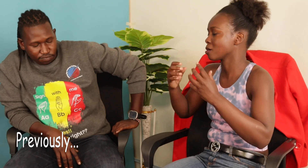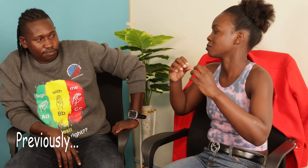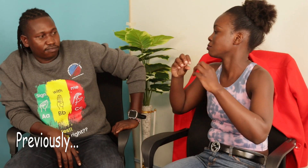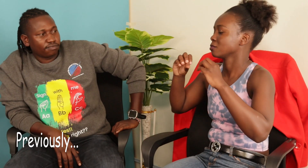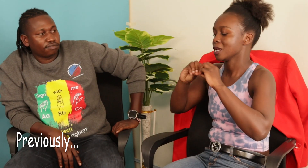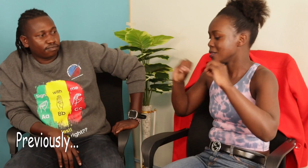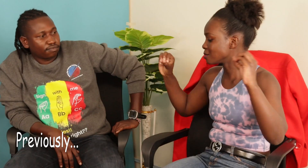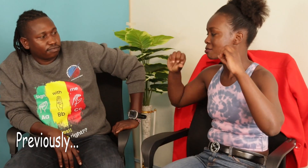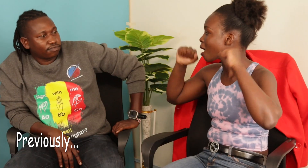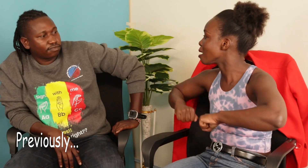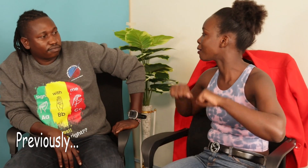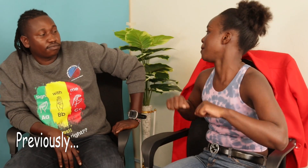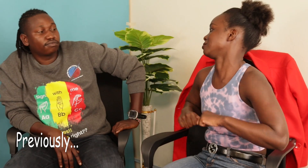where both of you might misunderstand each other.